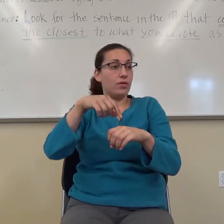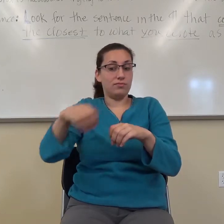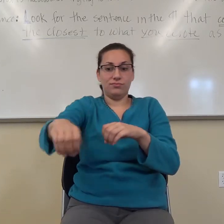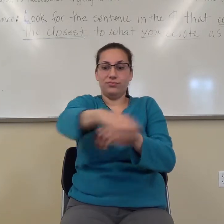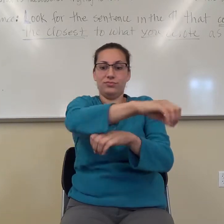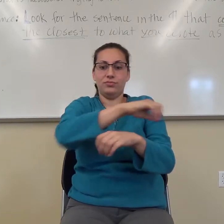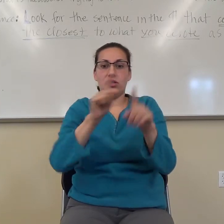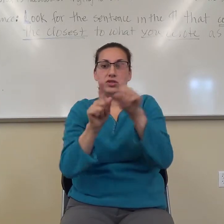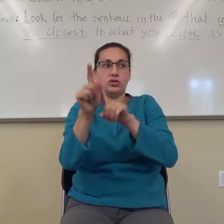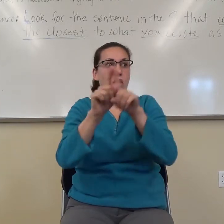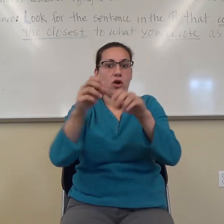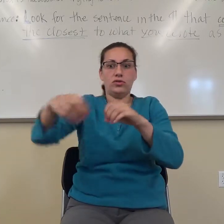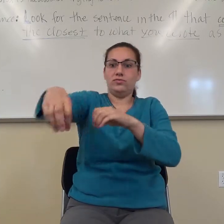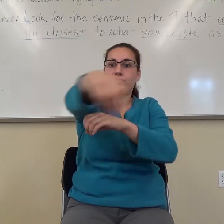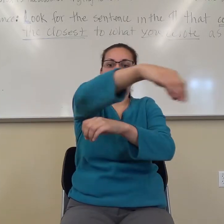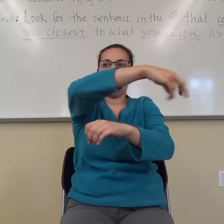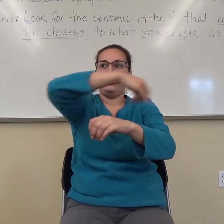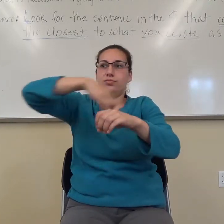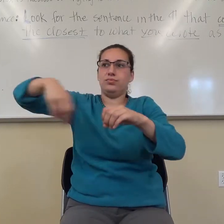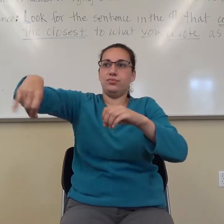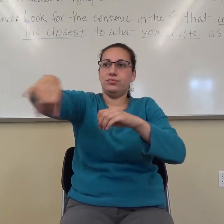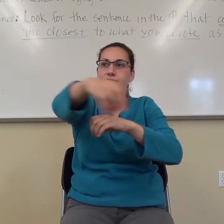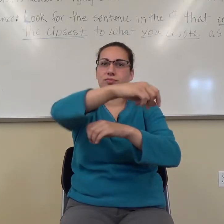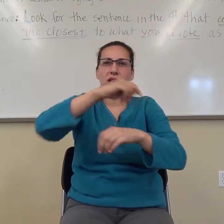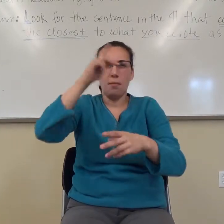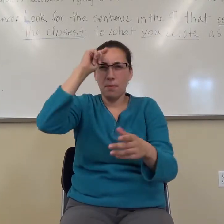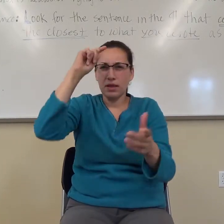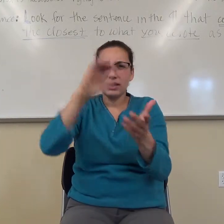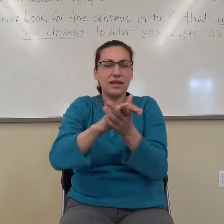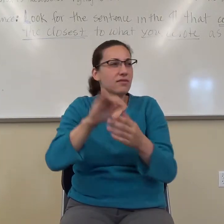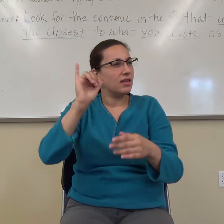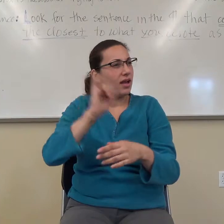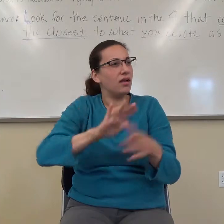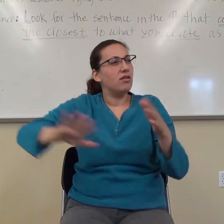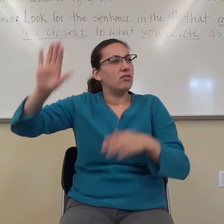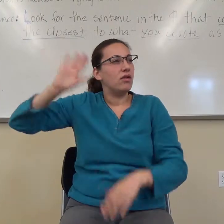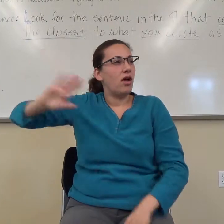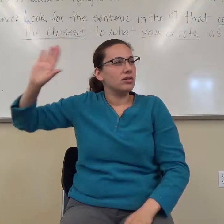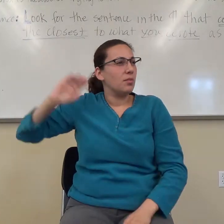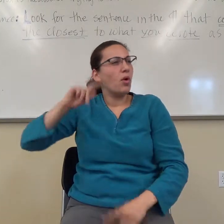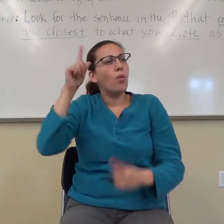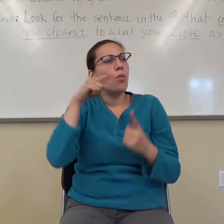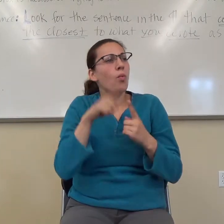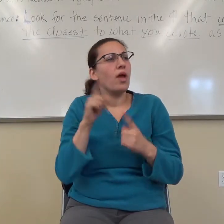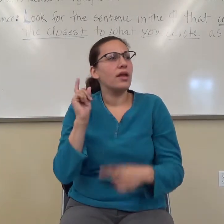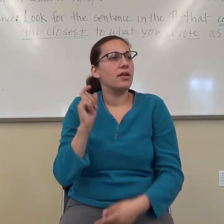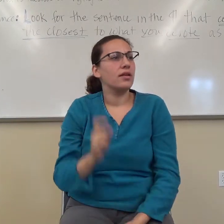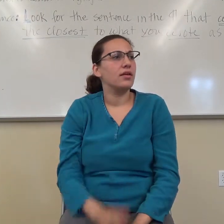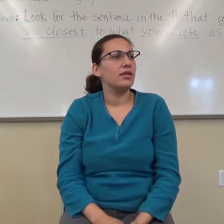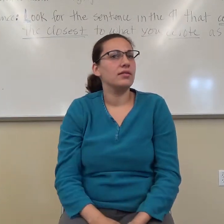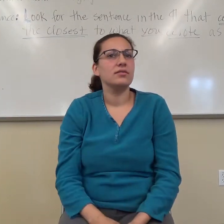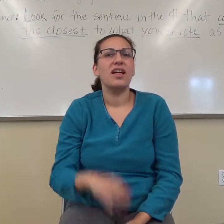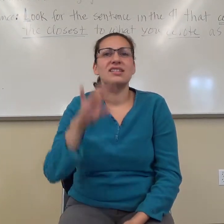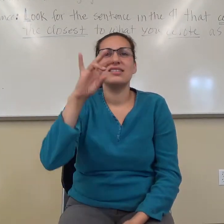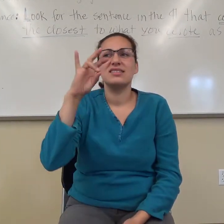circled around the earth. How long ago was that? 17th century? Early, actually a little bit